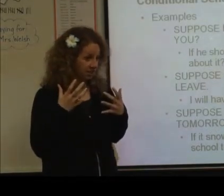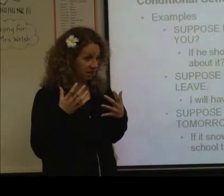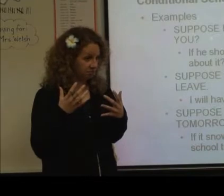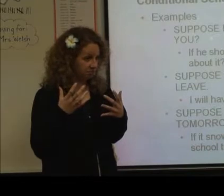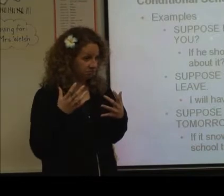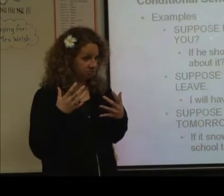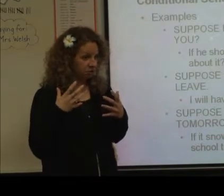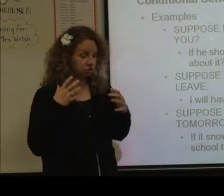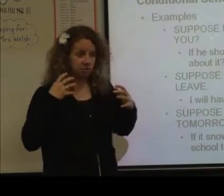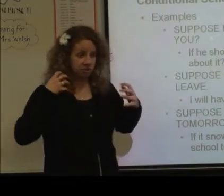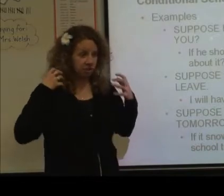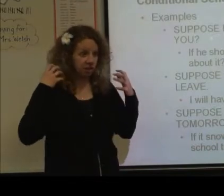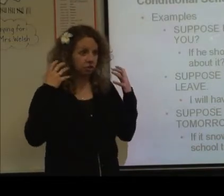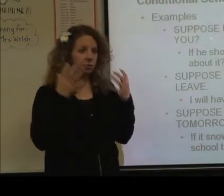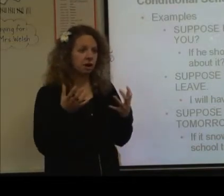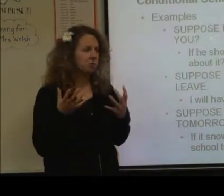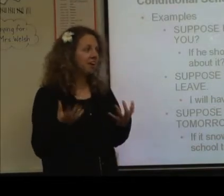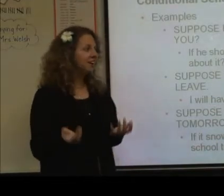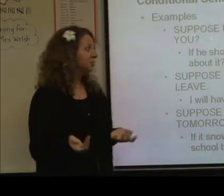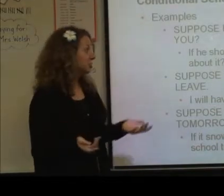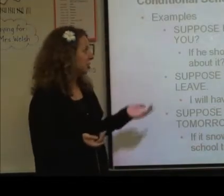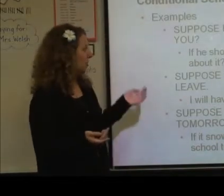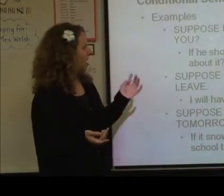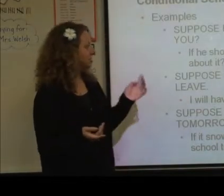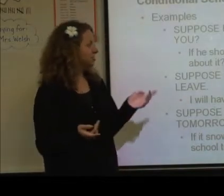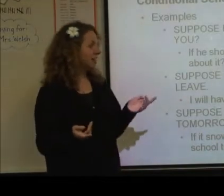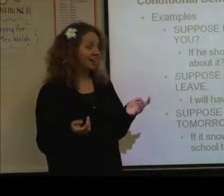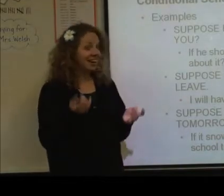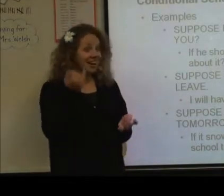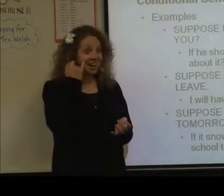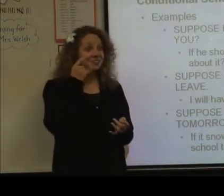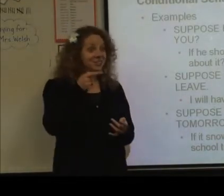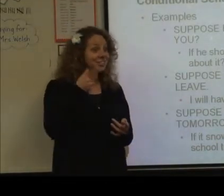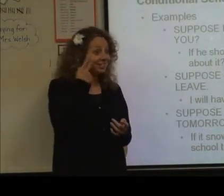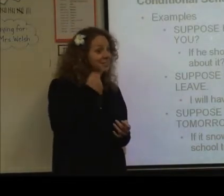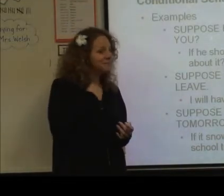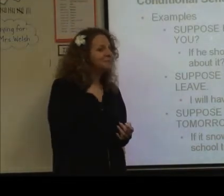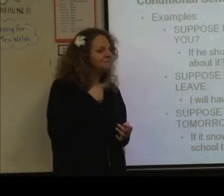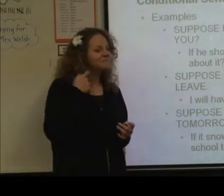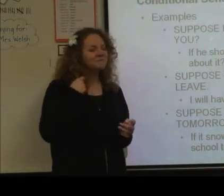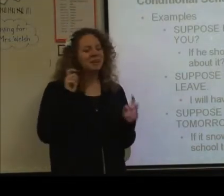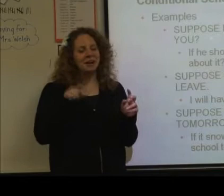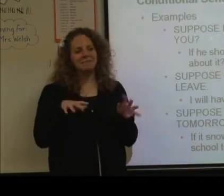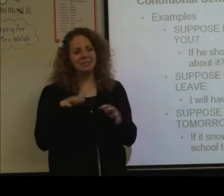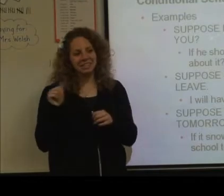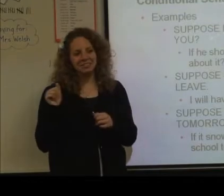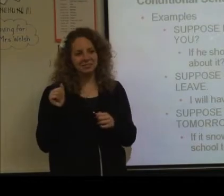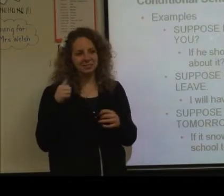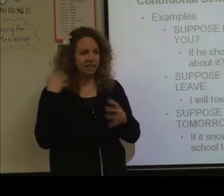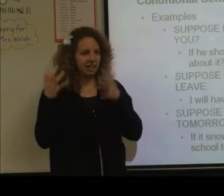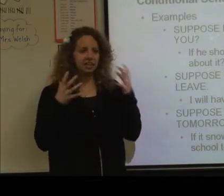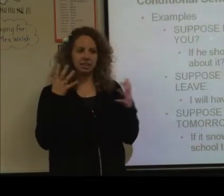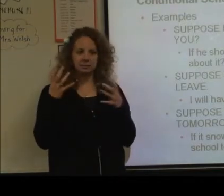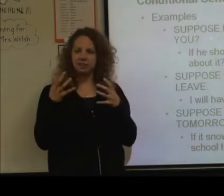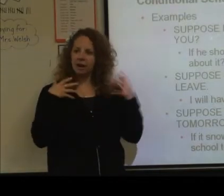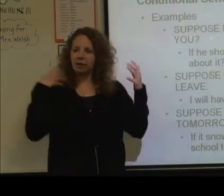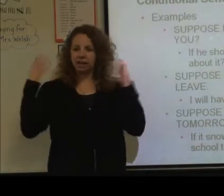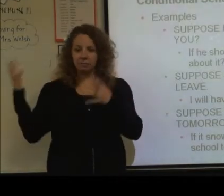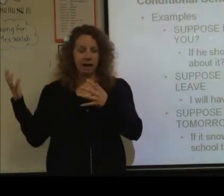sign. So I'm still, like, no matter what. So I can do, like, if she sees me, I must leave. Like, I can explain it that way, I can be happy